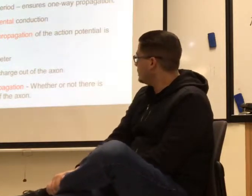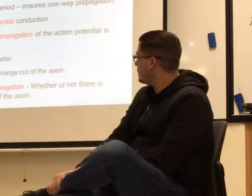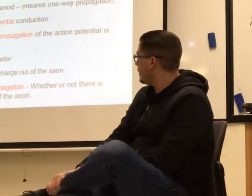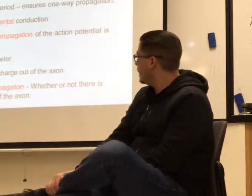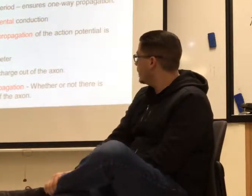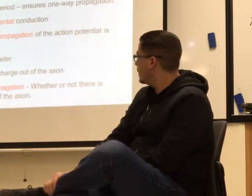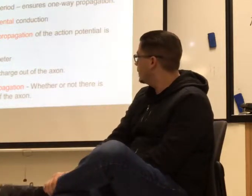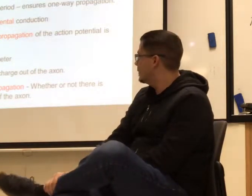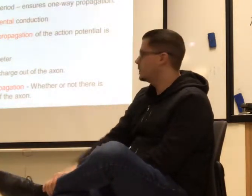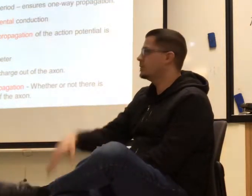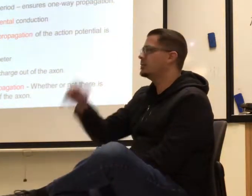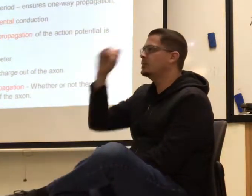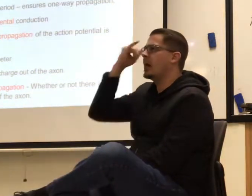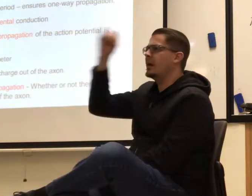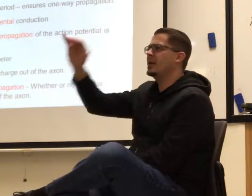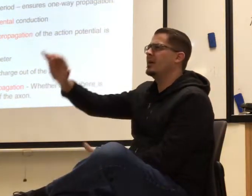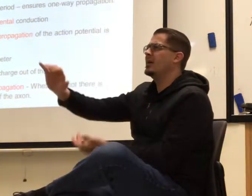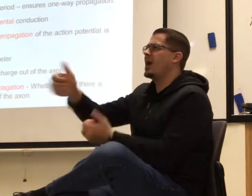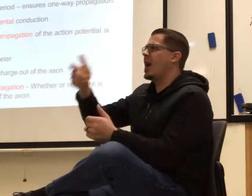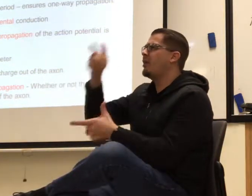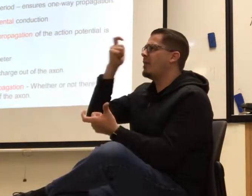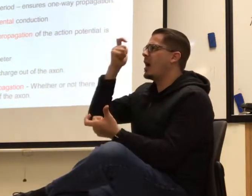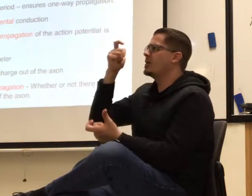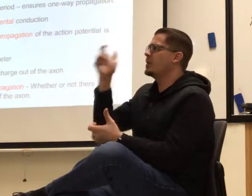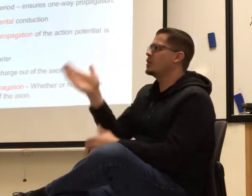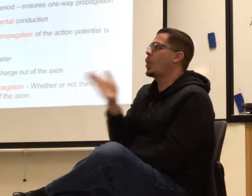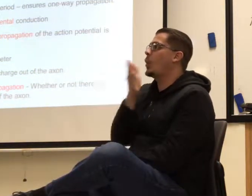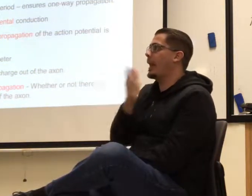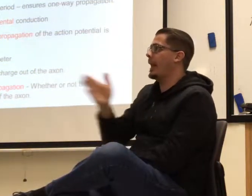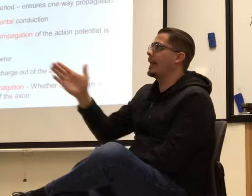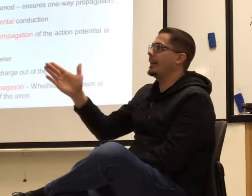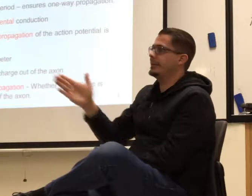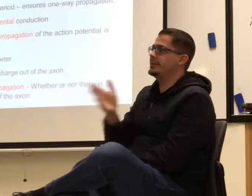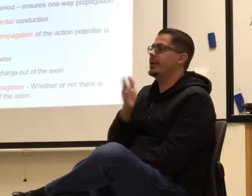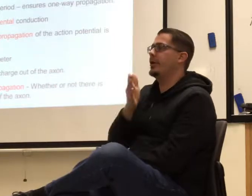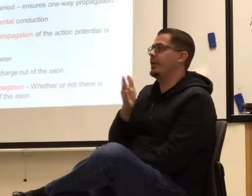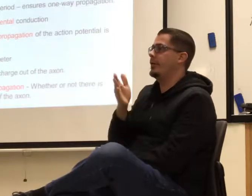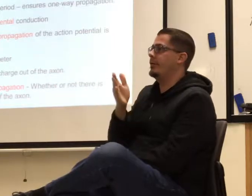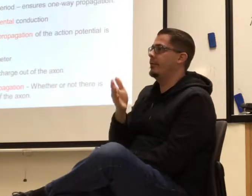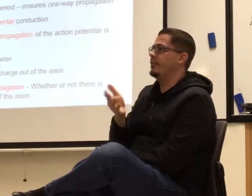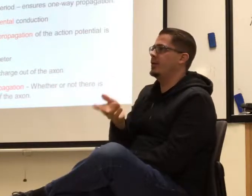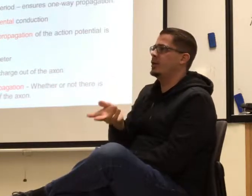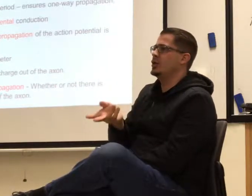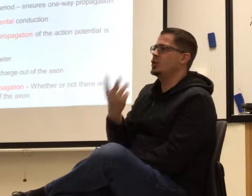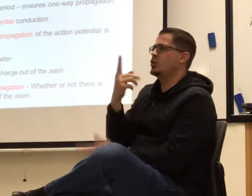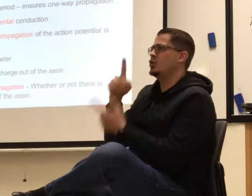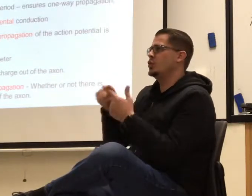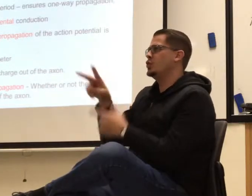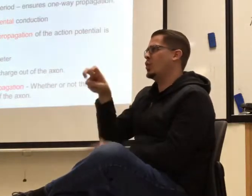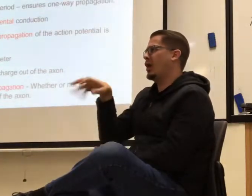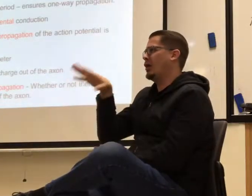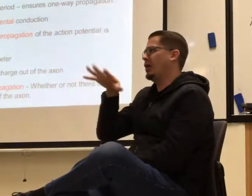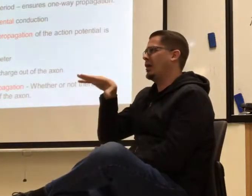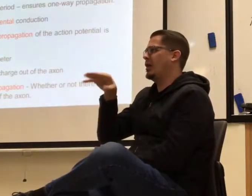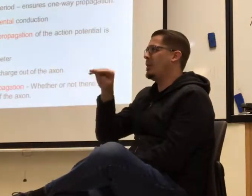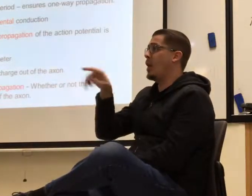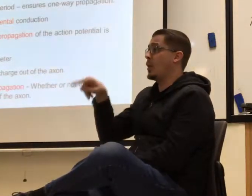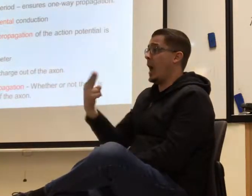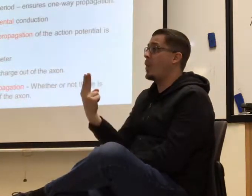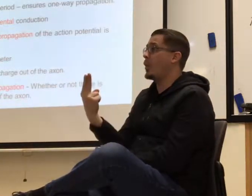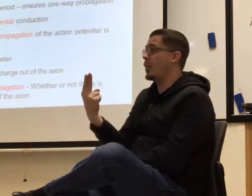velocity. To give you an idea of how fast, I mean, there's a range of 2 to 200 ballpark miles per